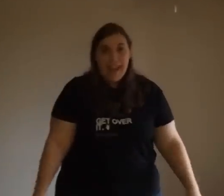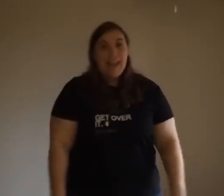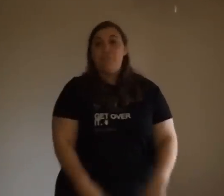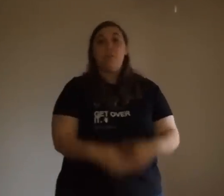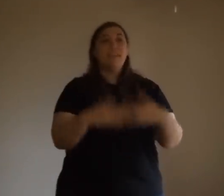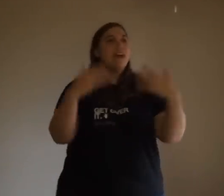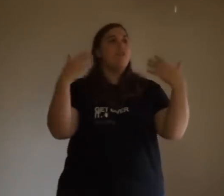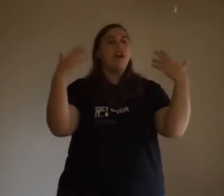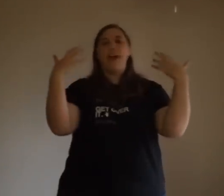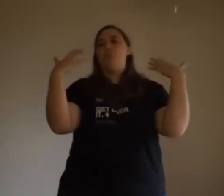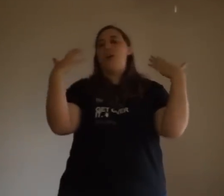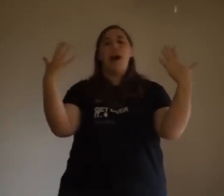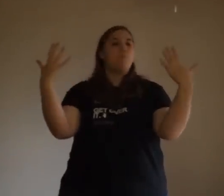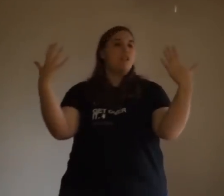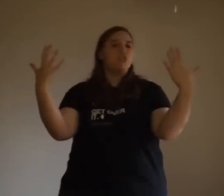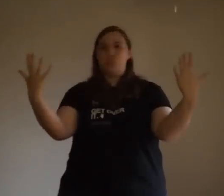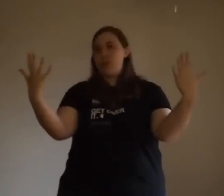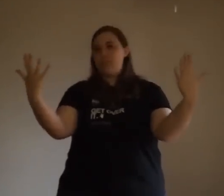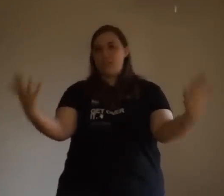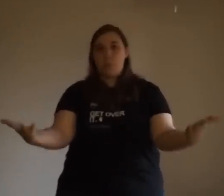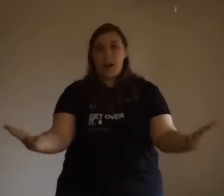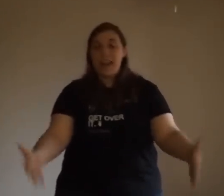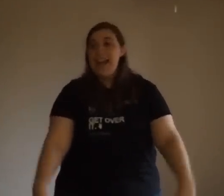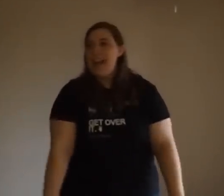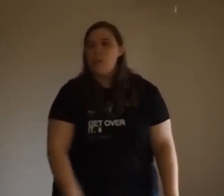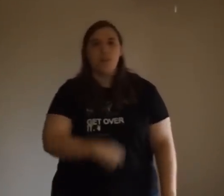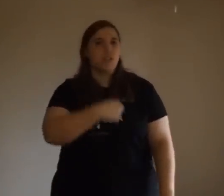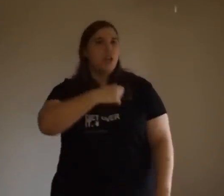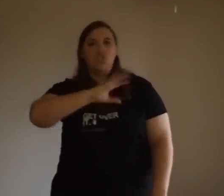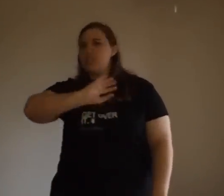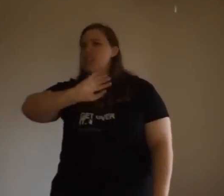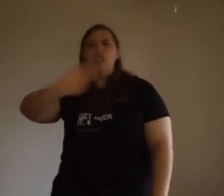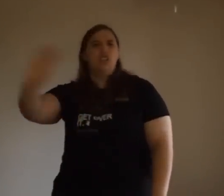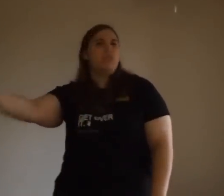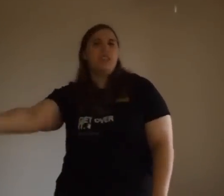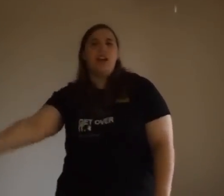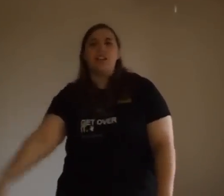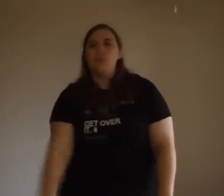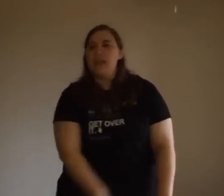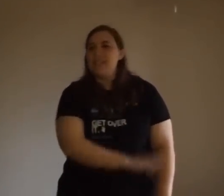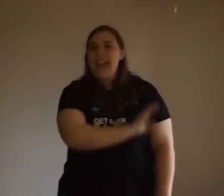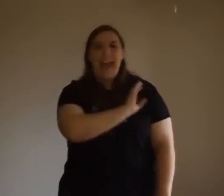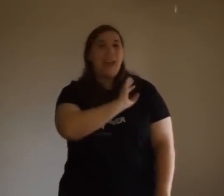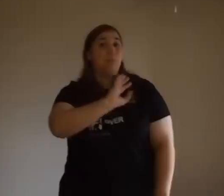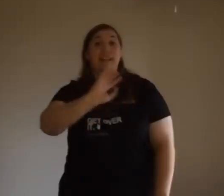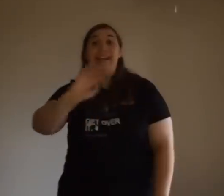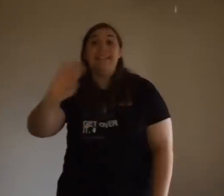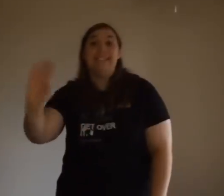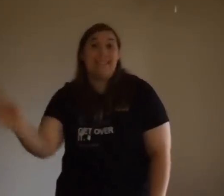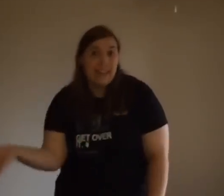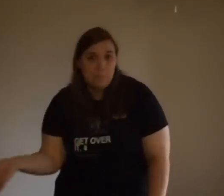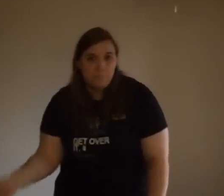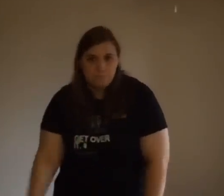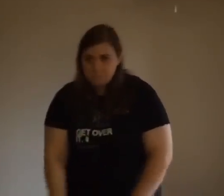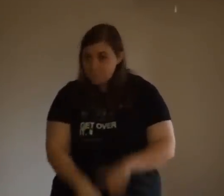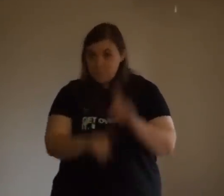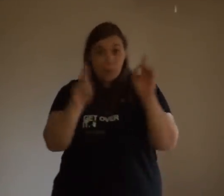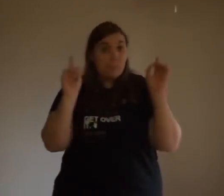If there was ever a more obvious choice for Spock, it was just lose the argument and play dumb. But